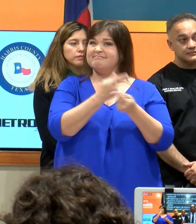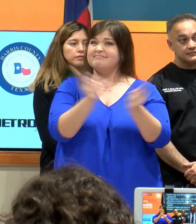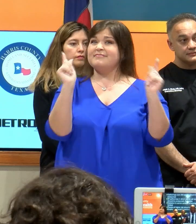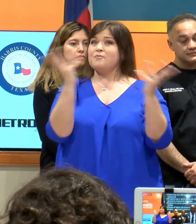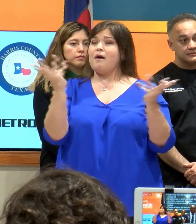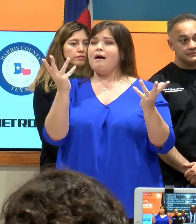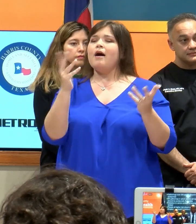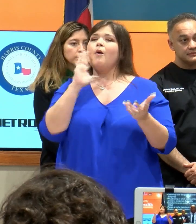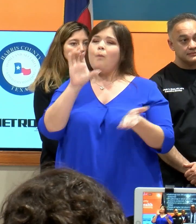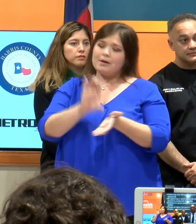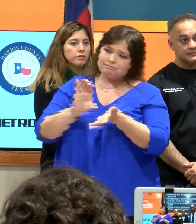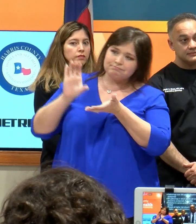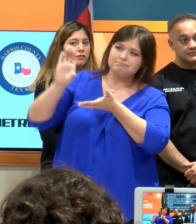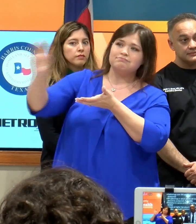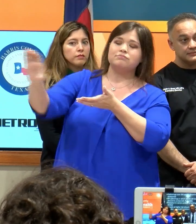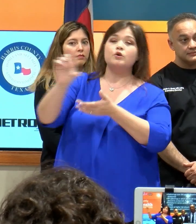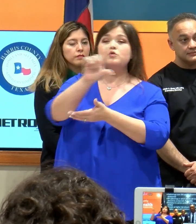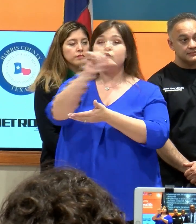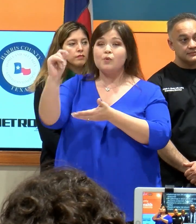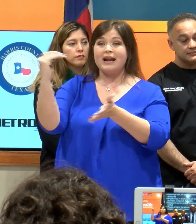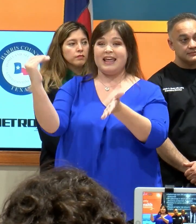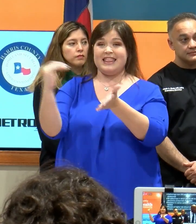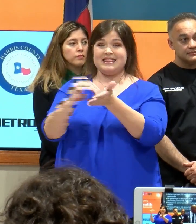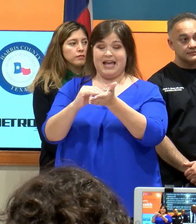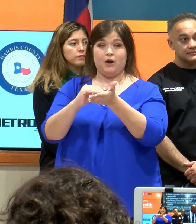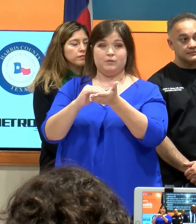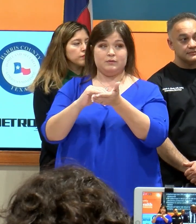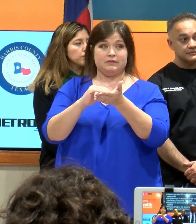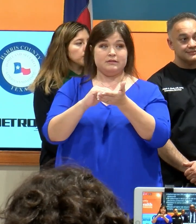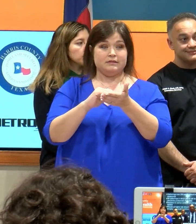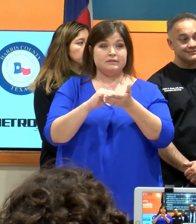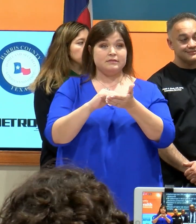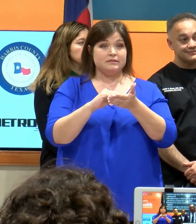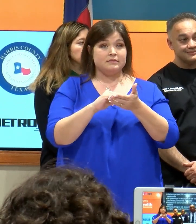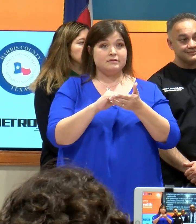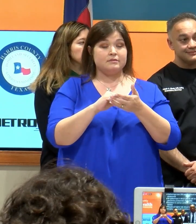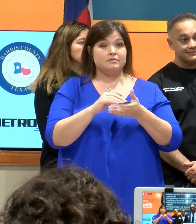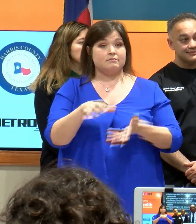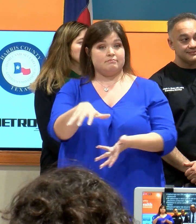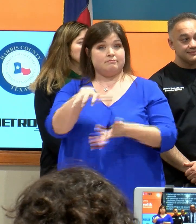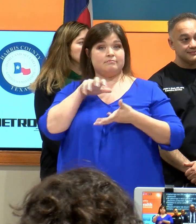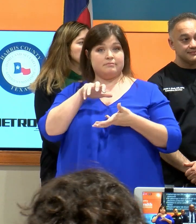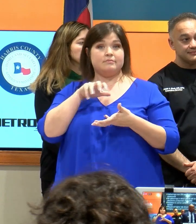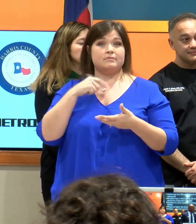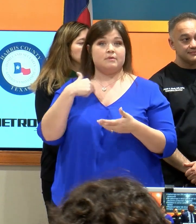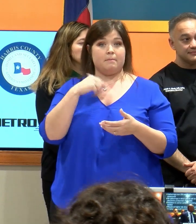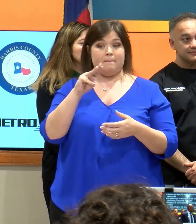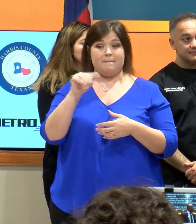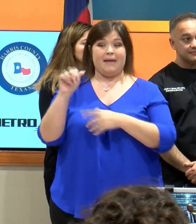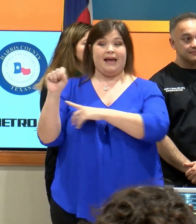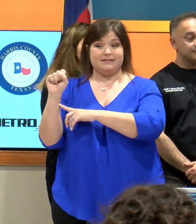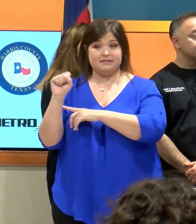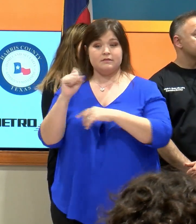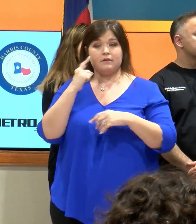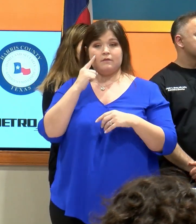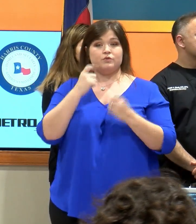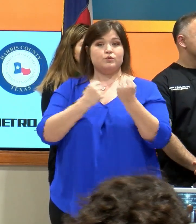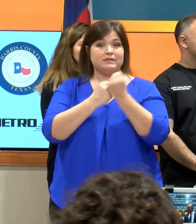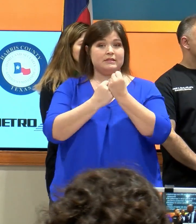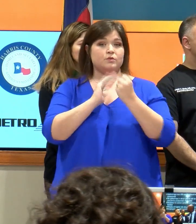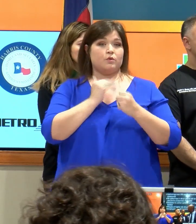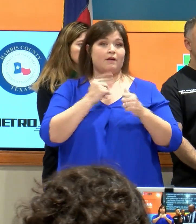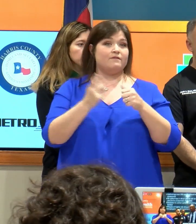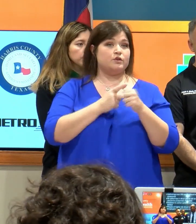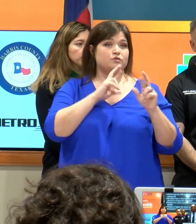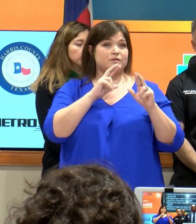20,000 masks to us, Judge, to assist with our first responders and others, Dr. Persse,